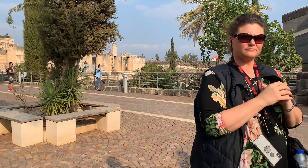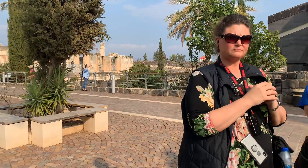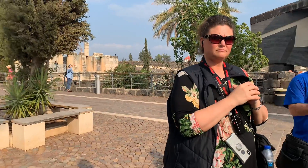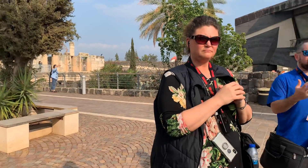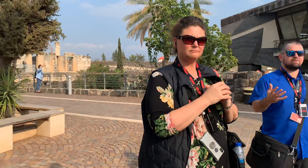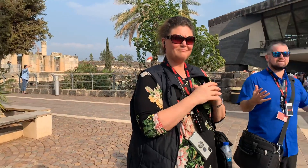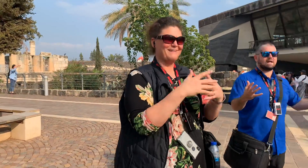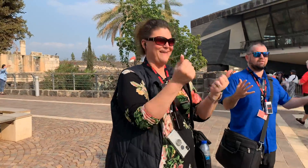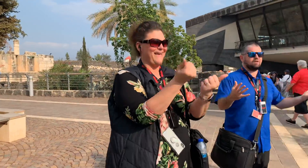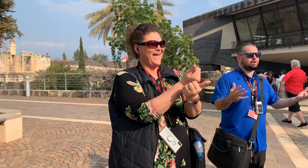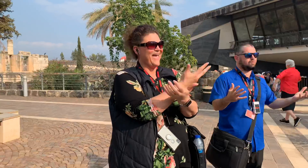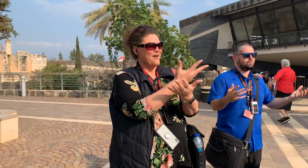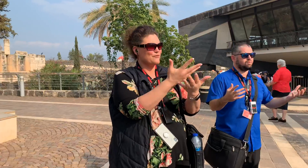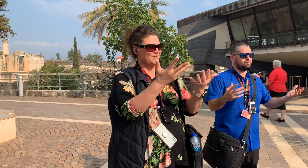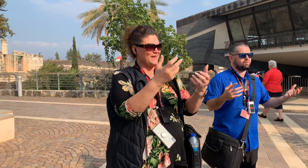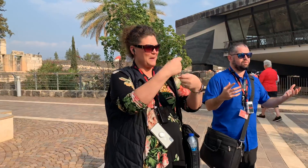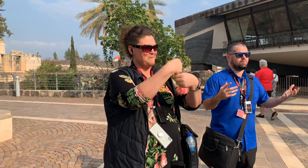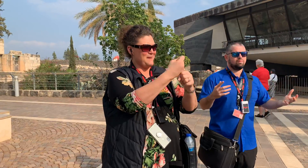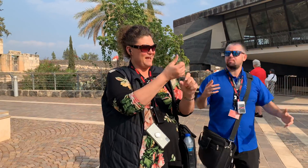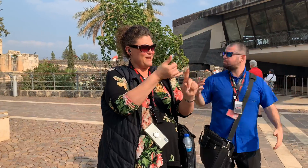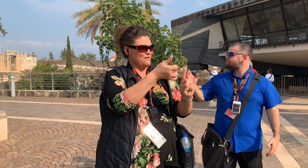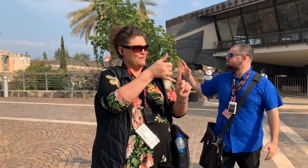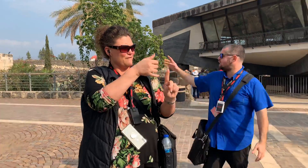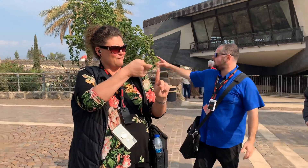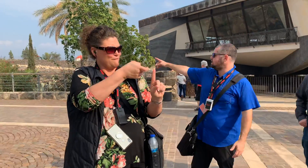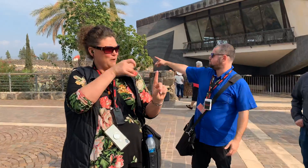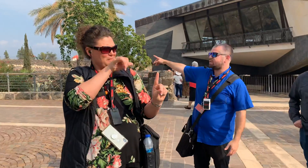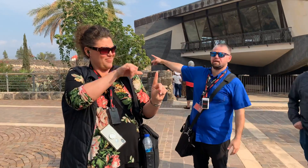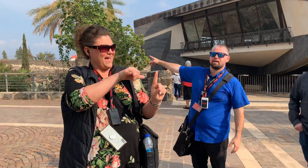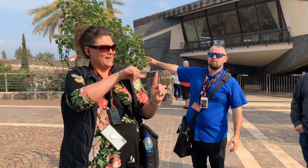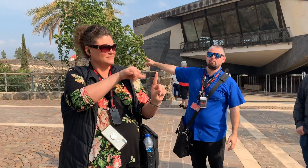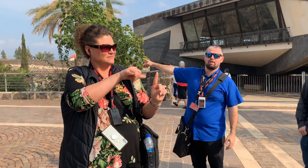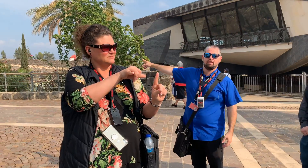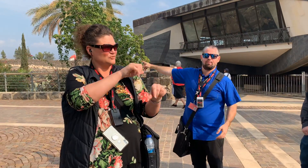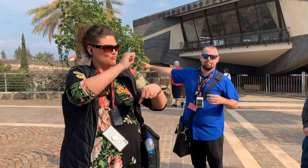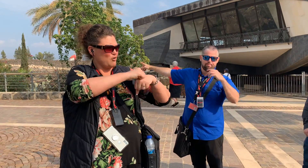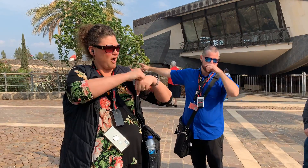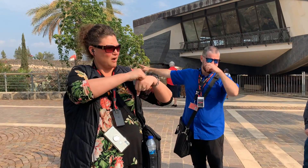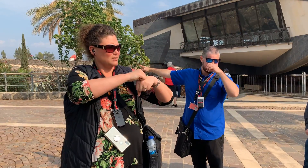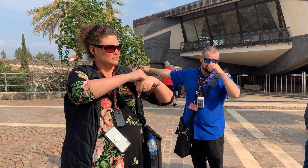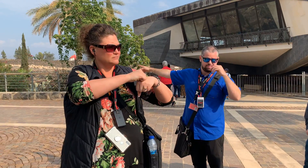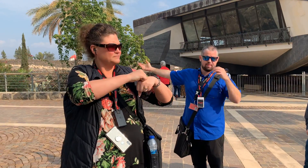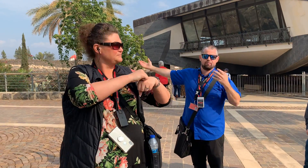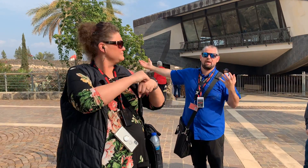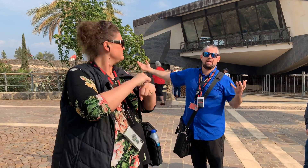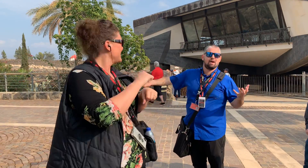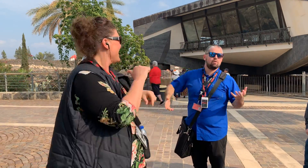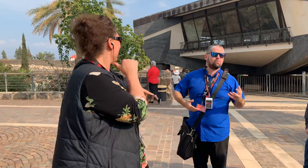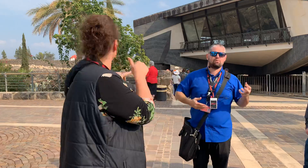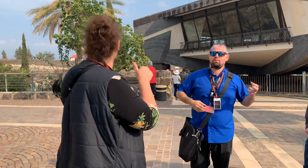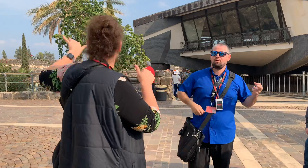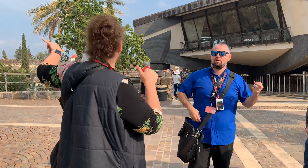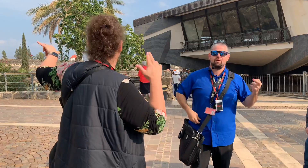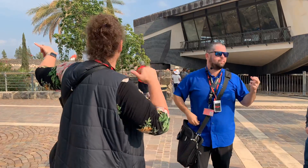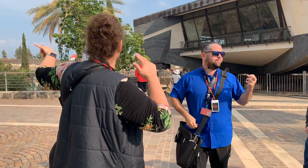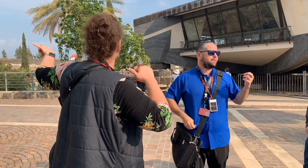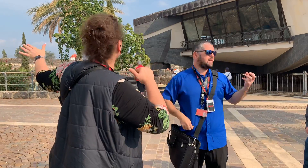everything made out of basalt here, beside this building over there, that's made out